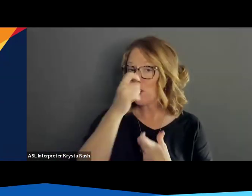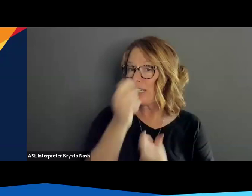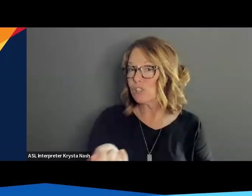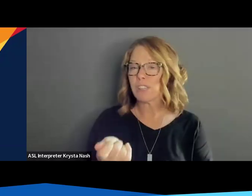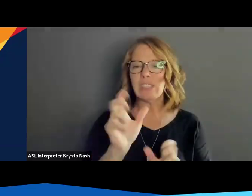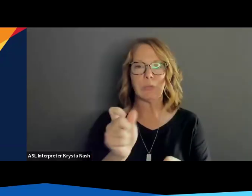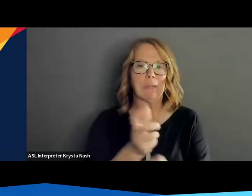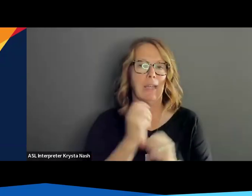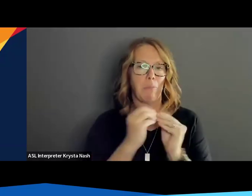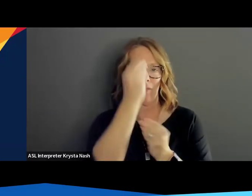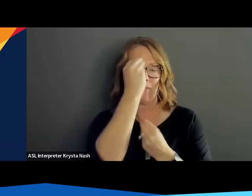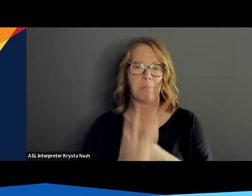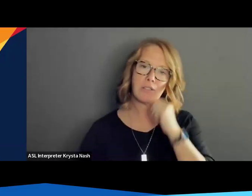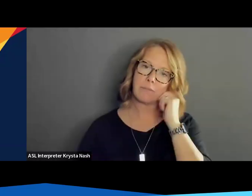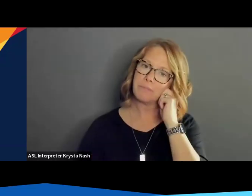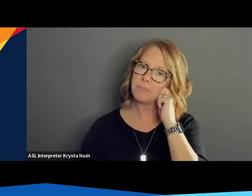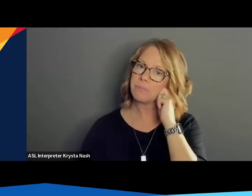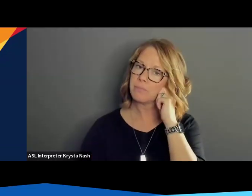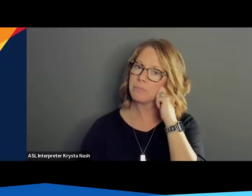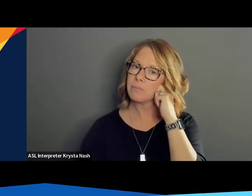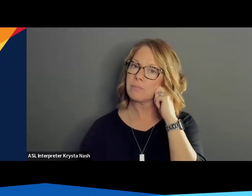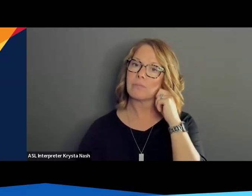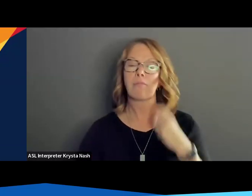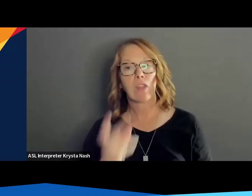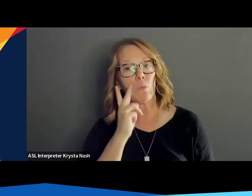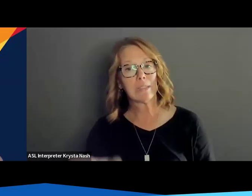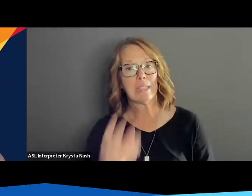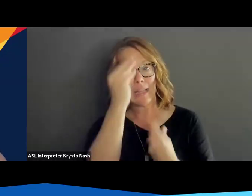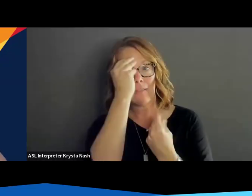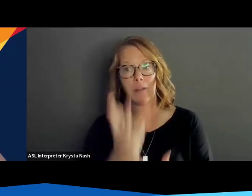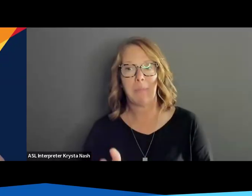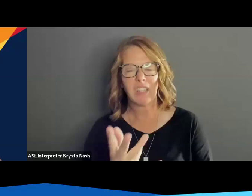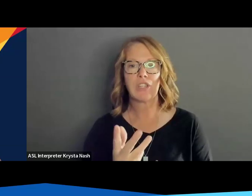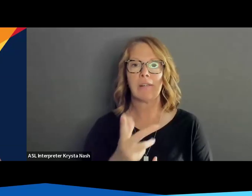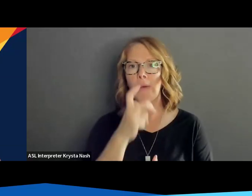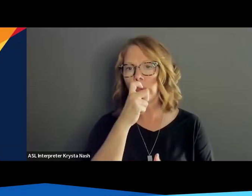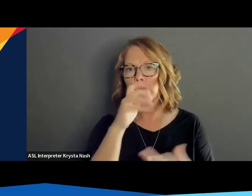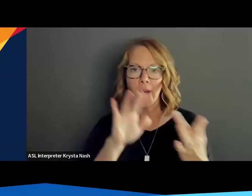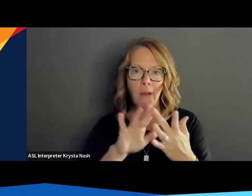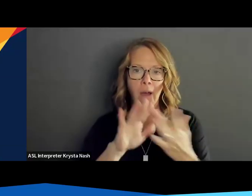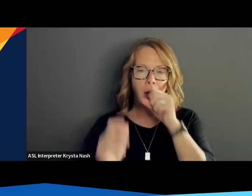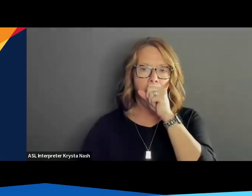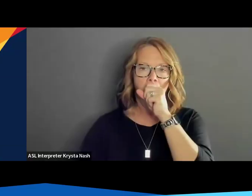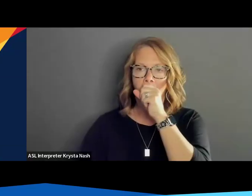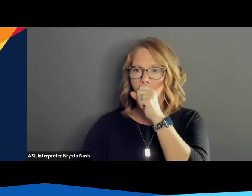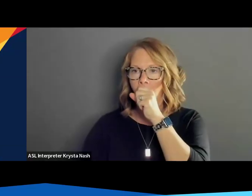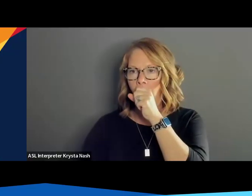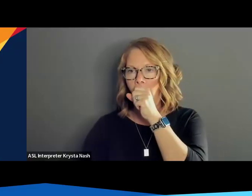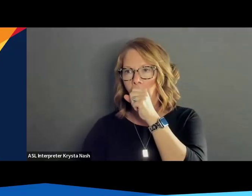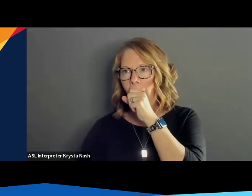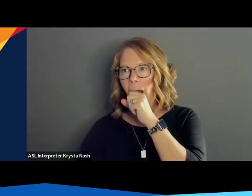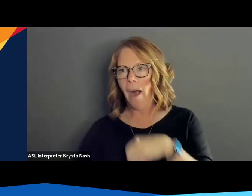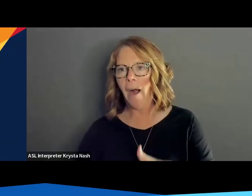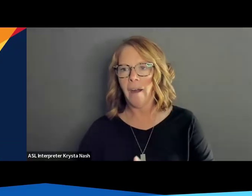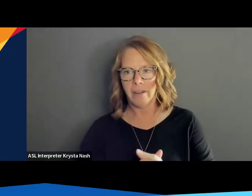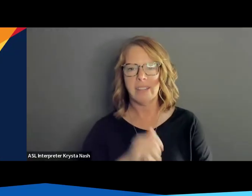more information about it. And you will see the information that will be popping up, who to contact in just a moment in